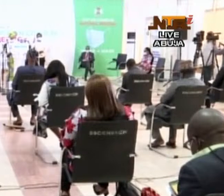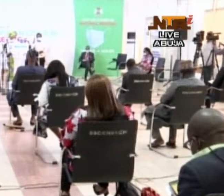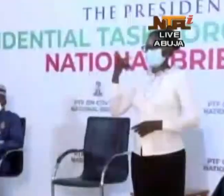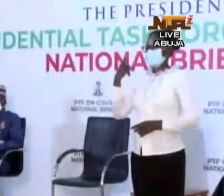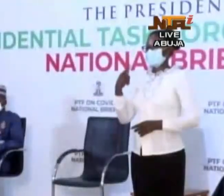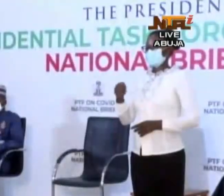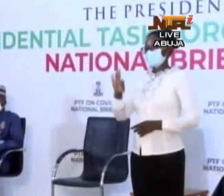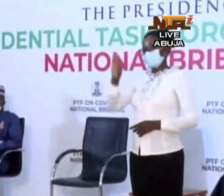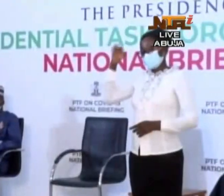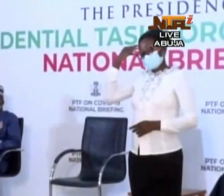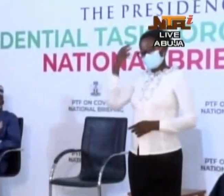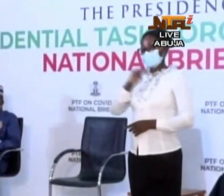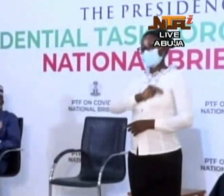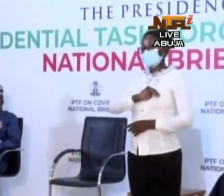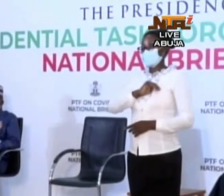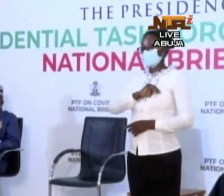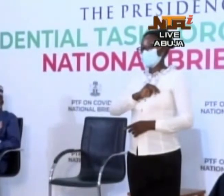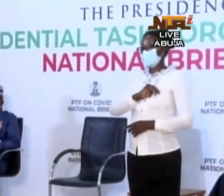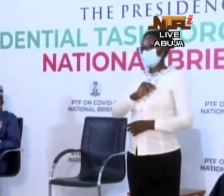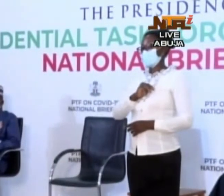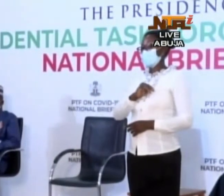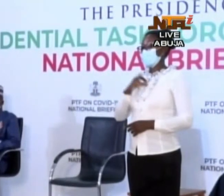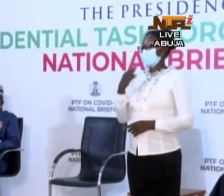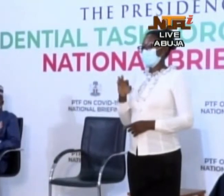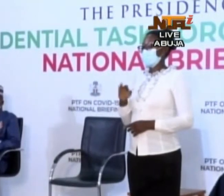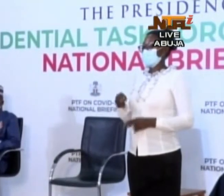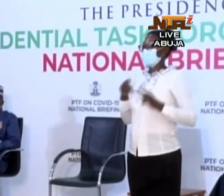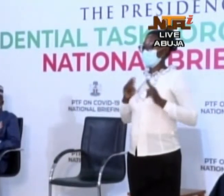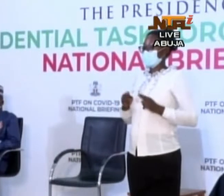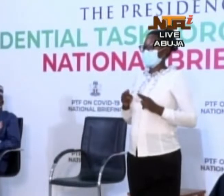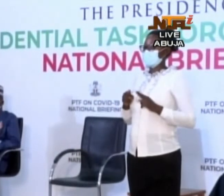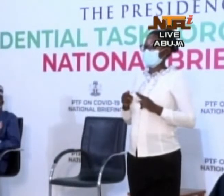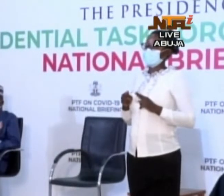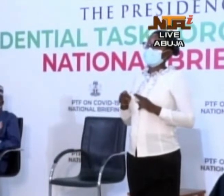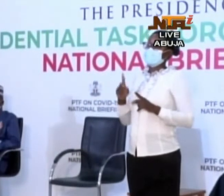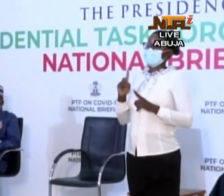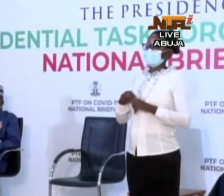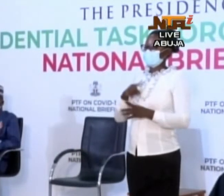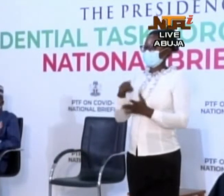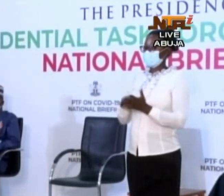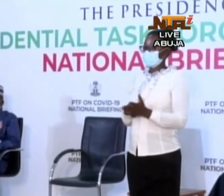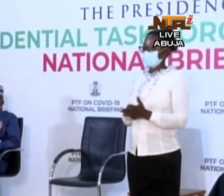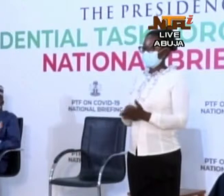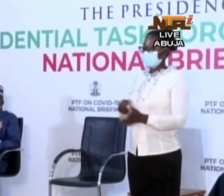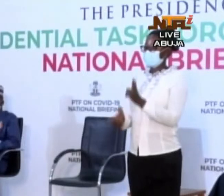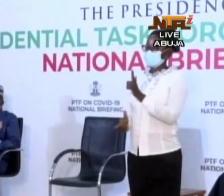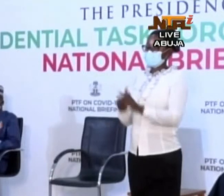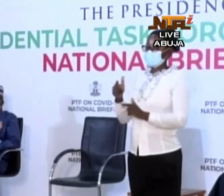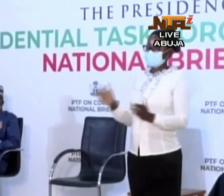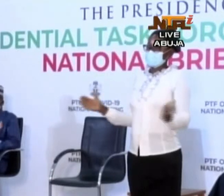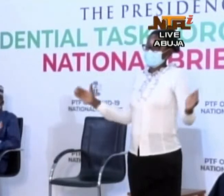the Federal Ministry of Health briefing to this august gathering.